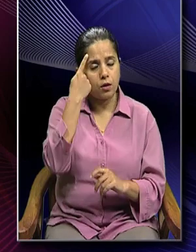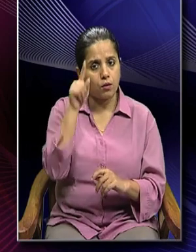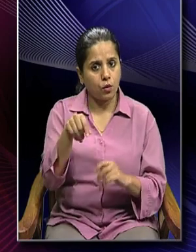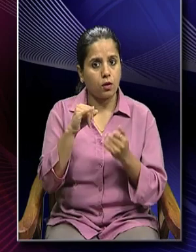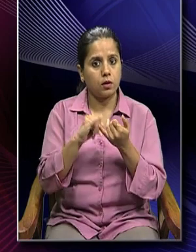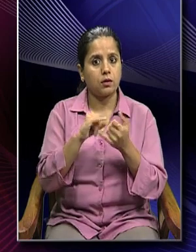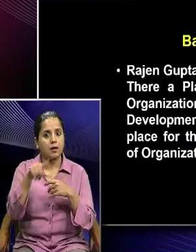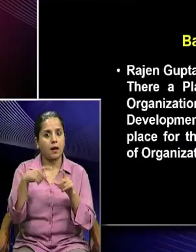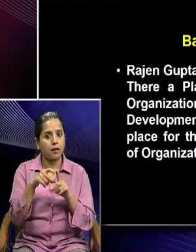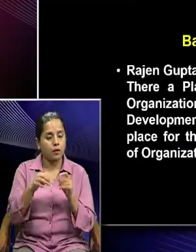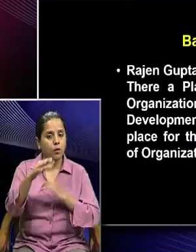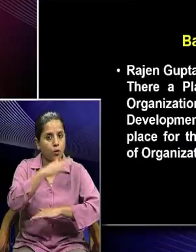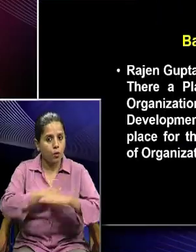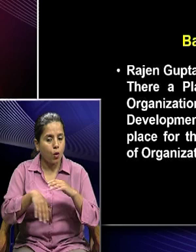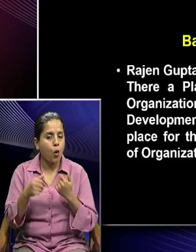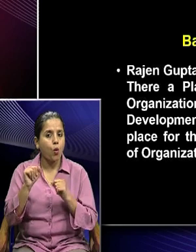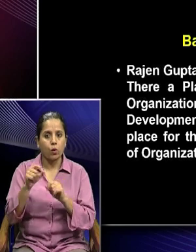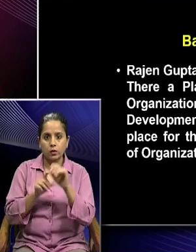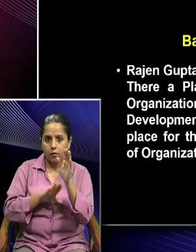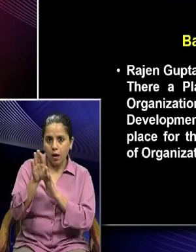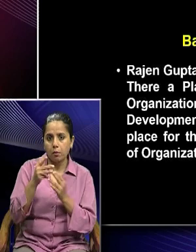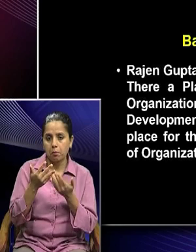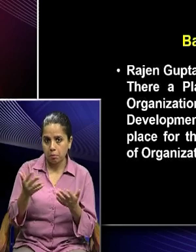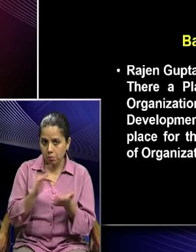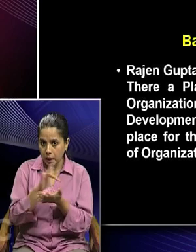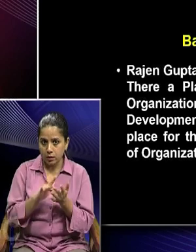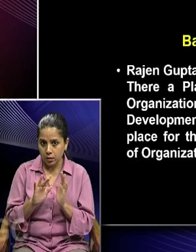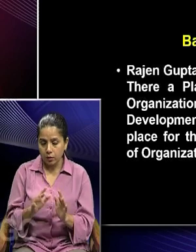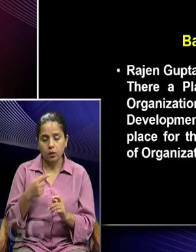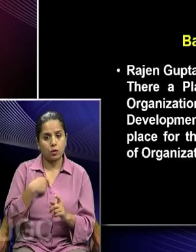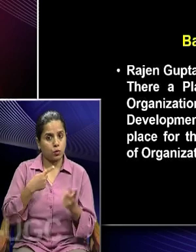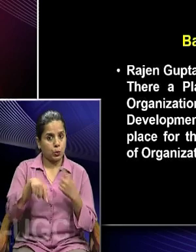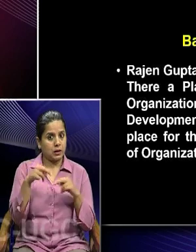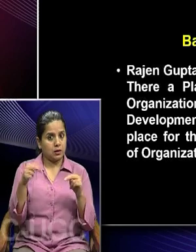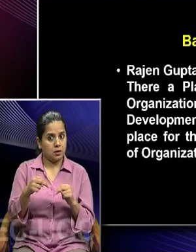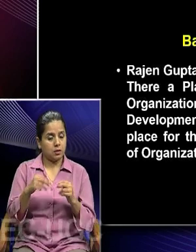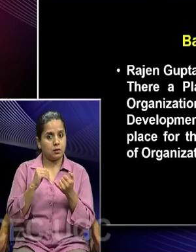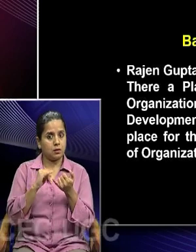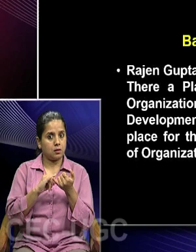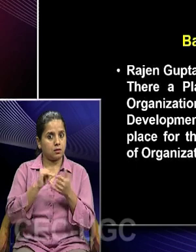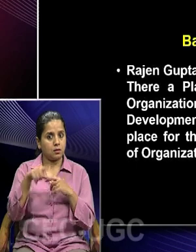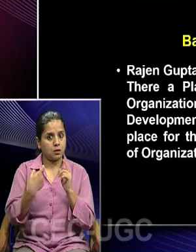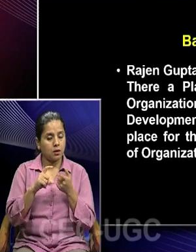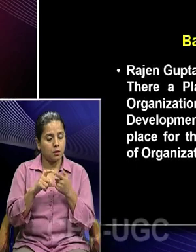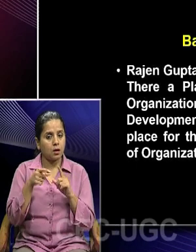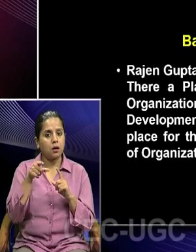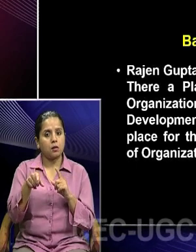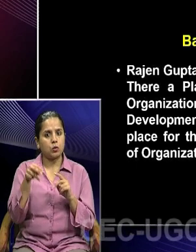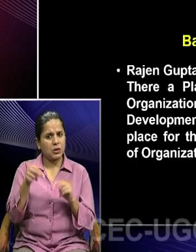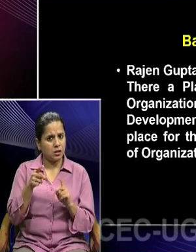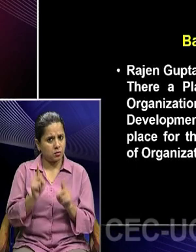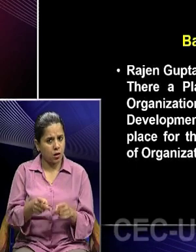in organizations and their development, whether we need the sacred, the term sacred into